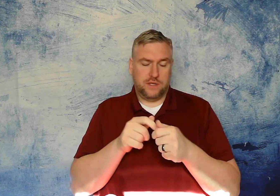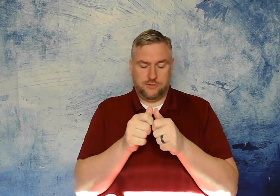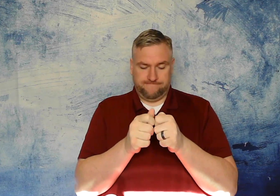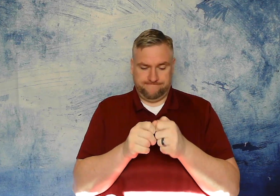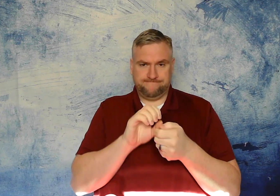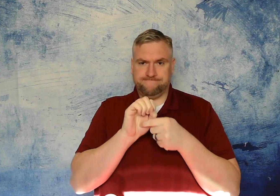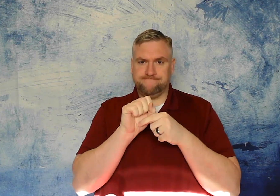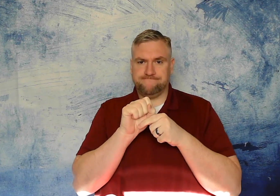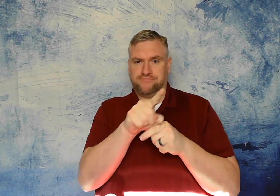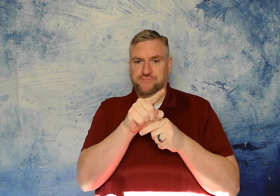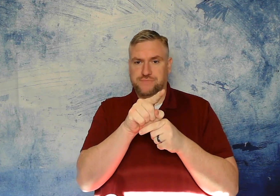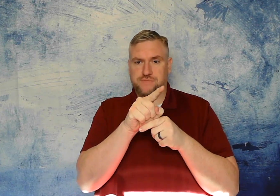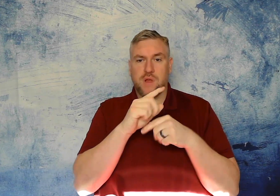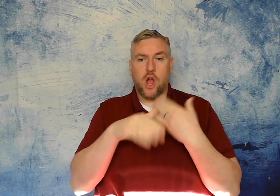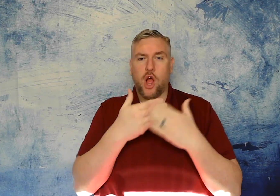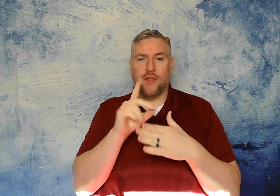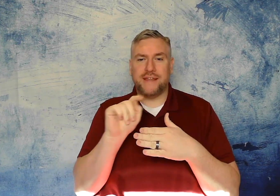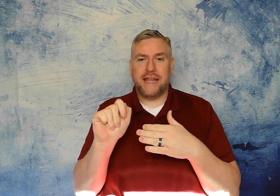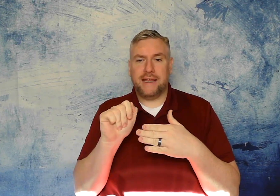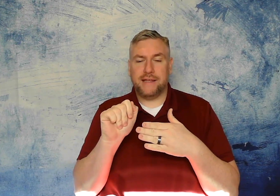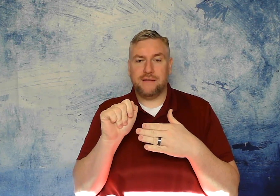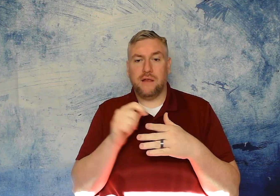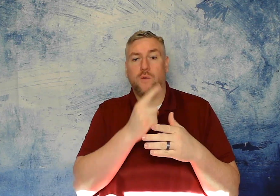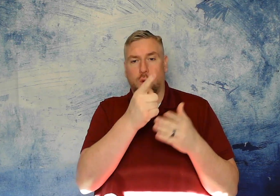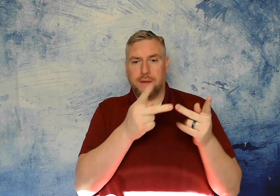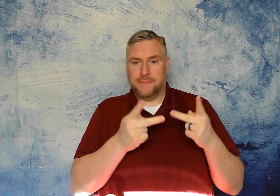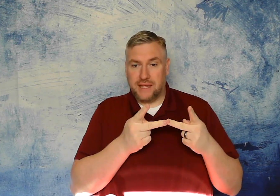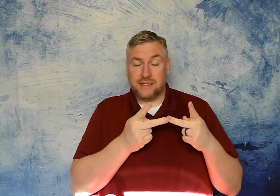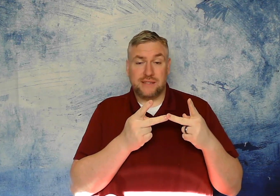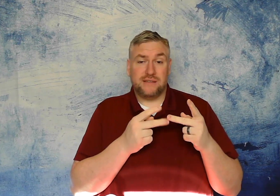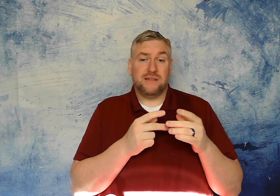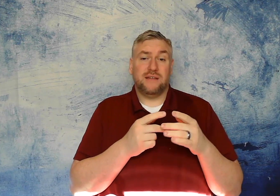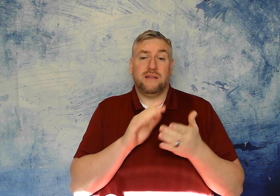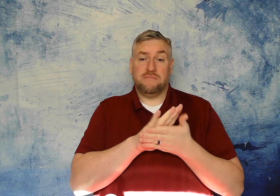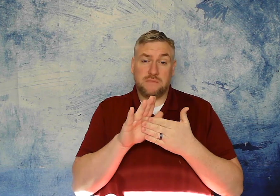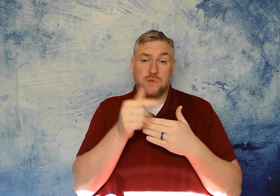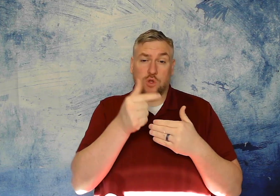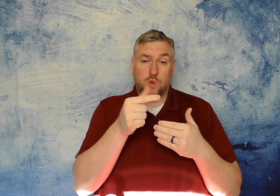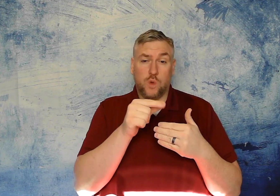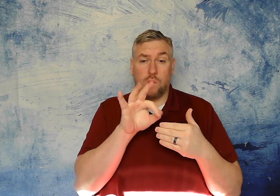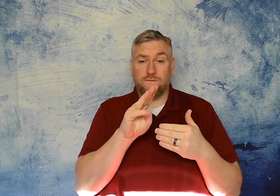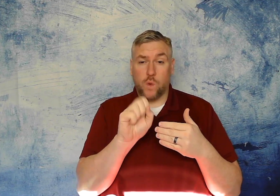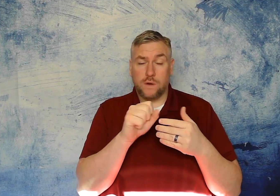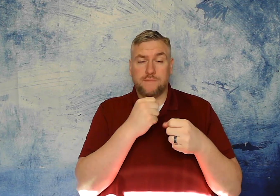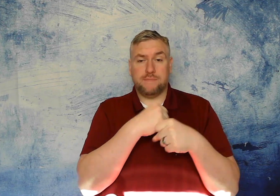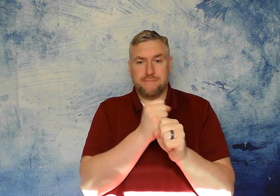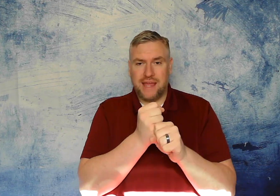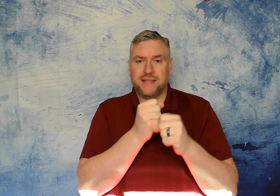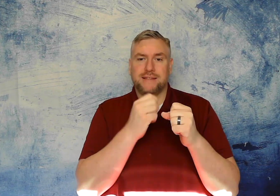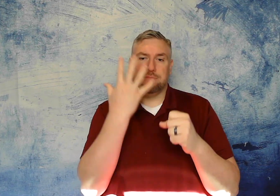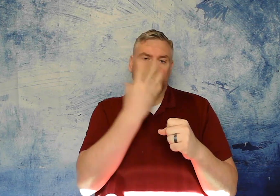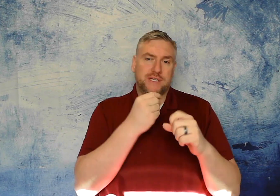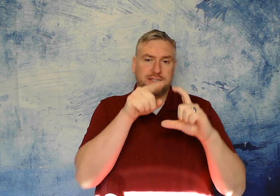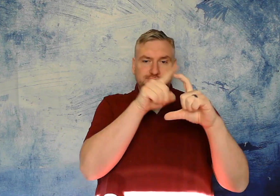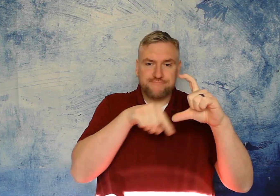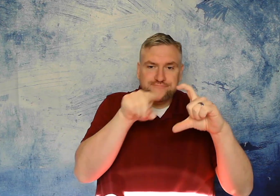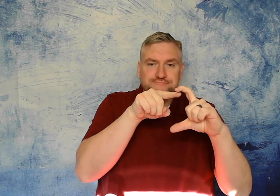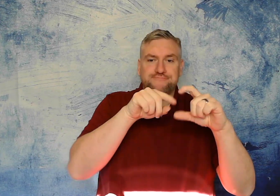code and then fill everything out to send to that Google form, all the data in one beautiful place. Nice thing is Google Forms